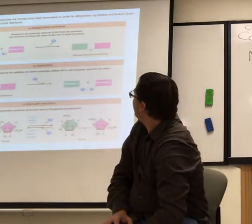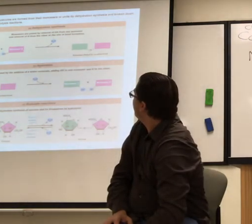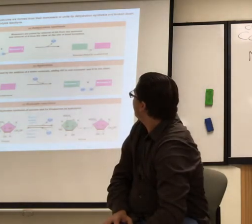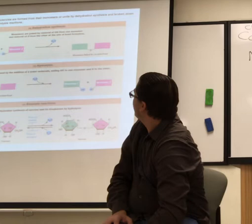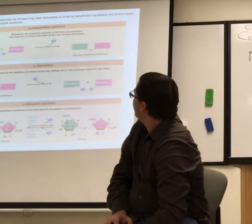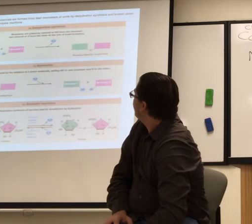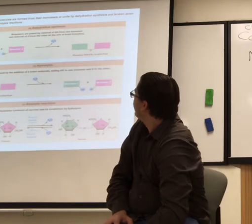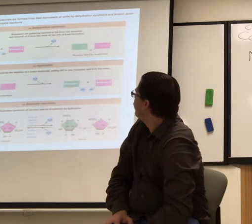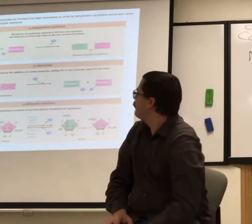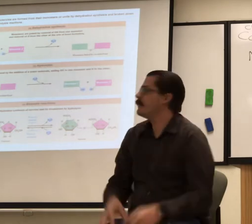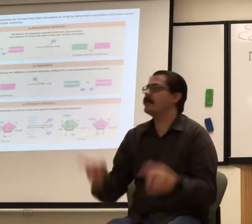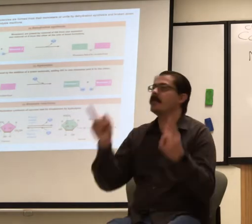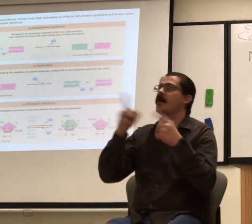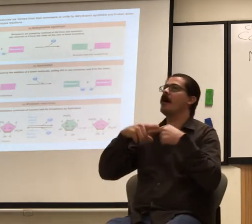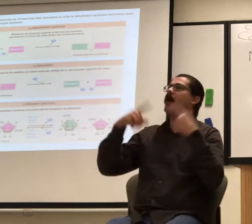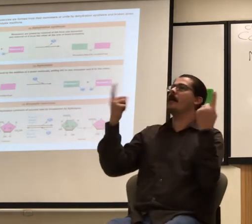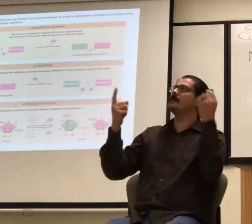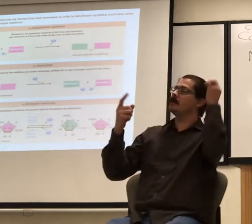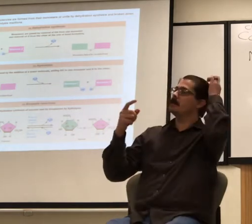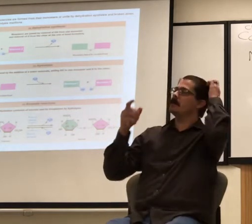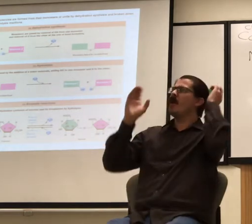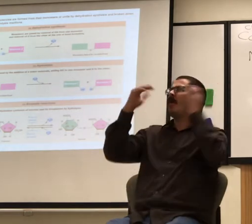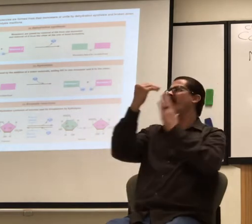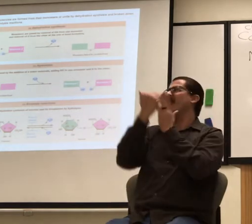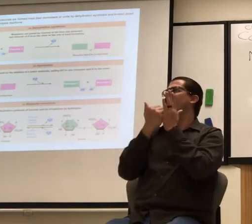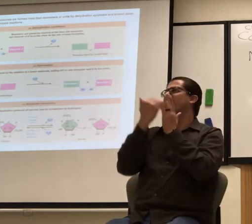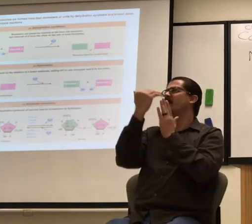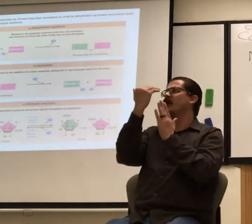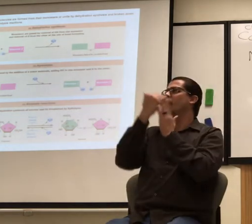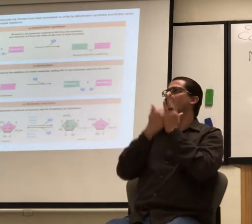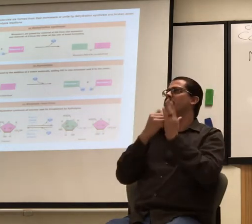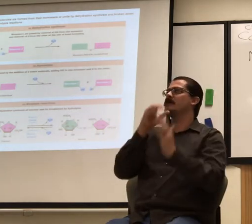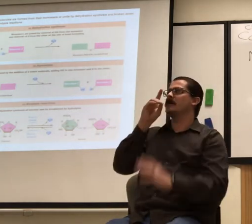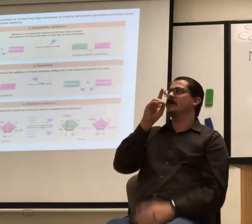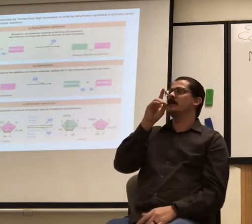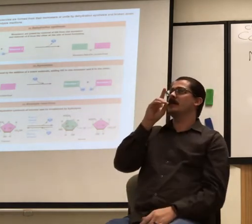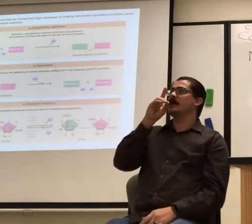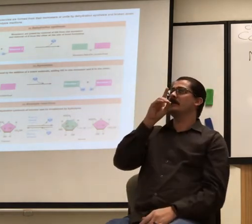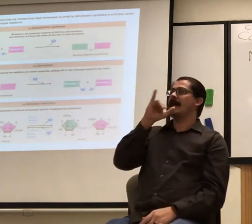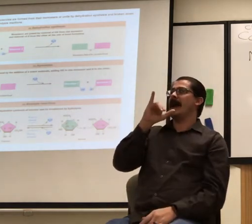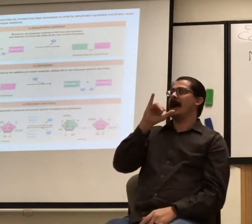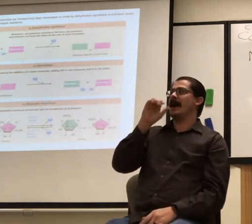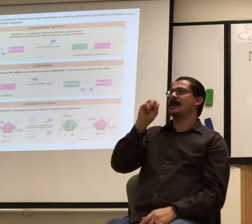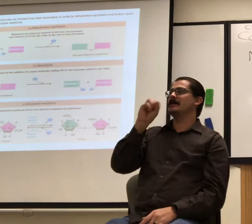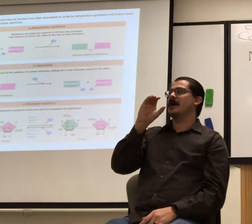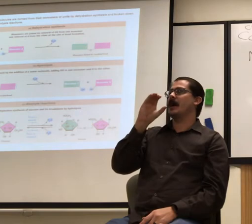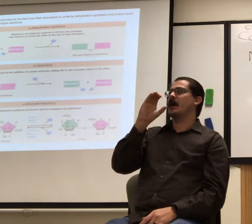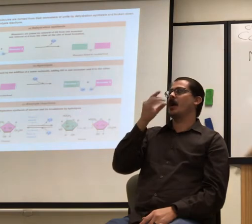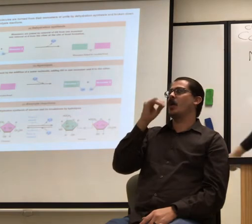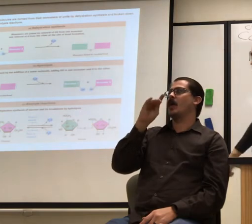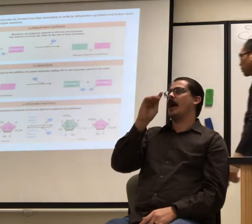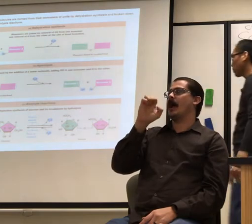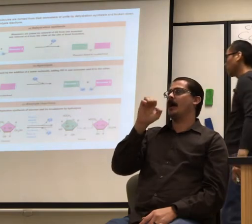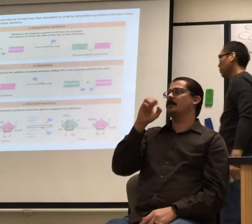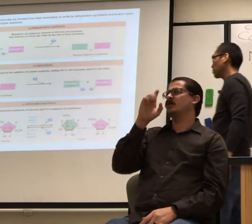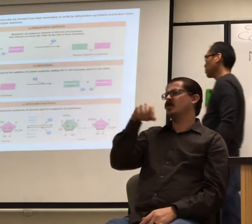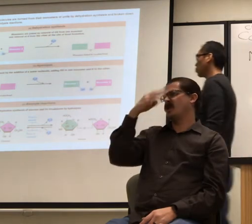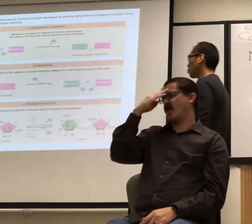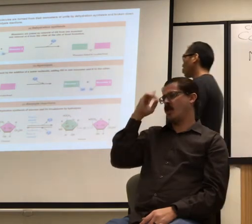So the opposite would be, well, let's kind of list the disaccharides you should know. Here's one example